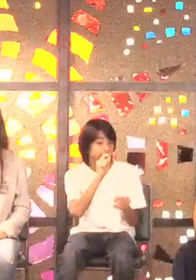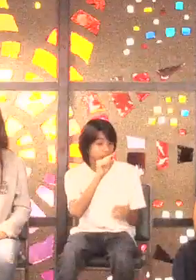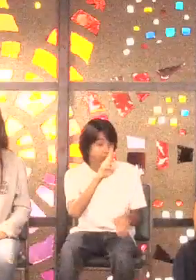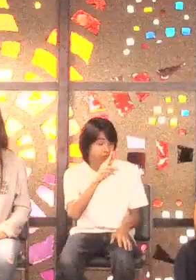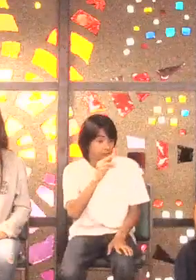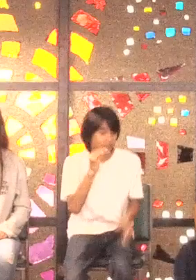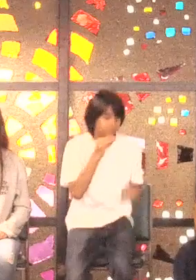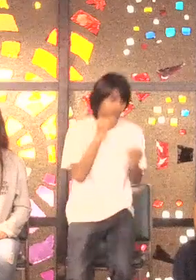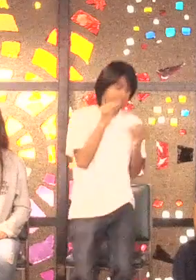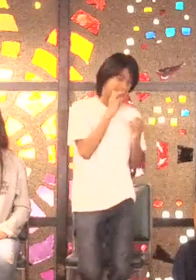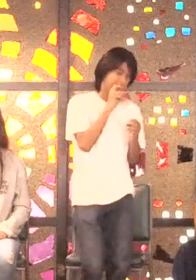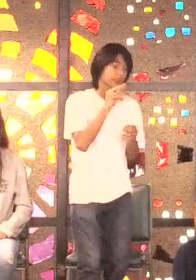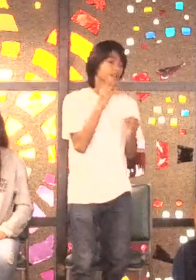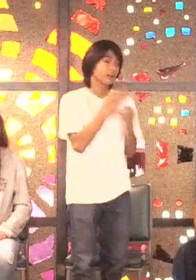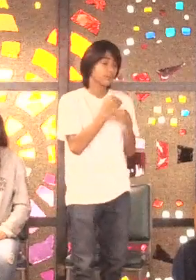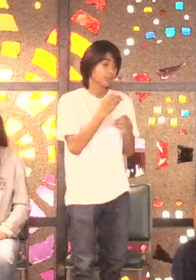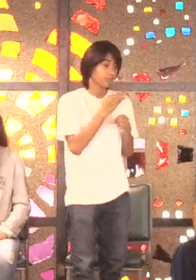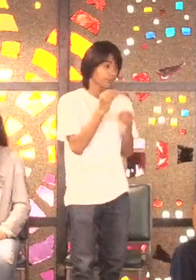more frustrated.